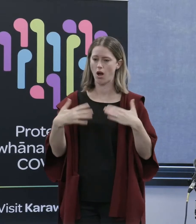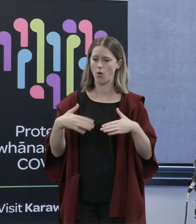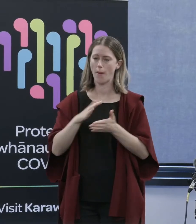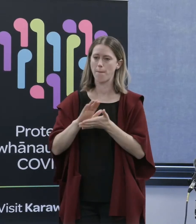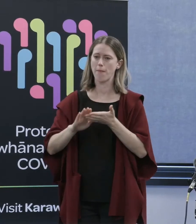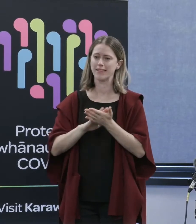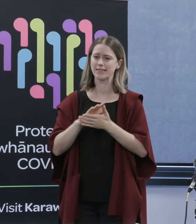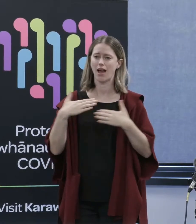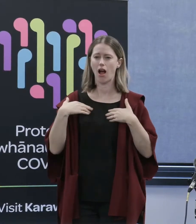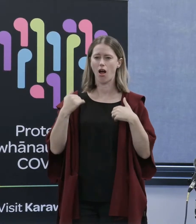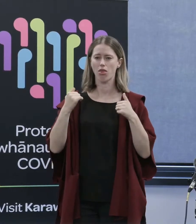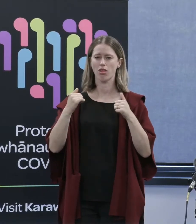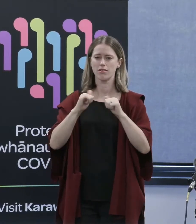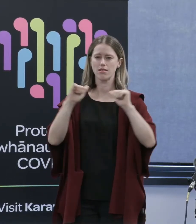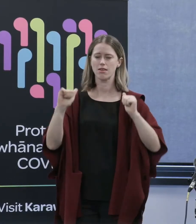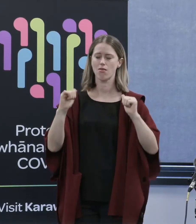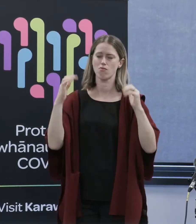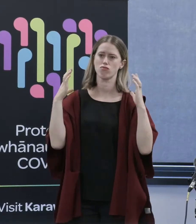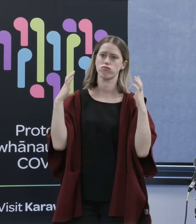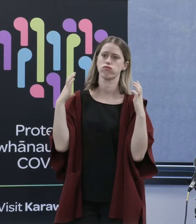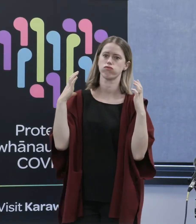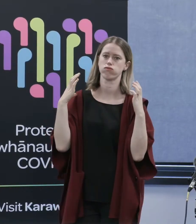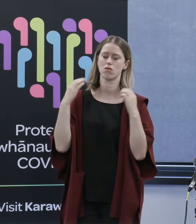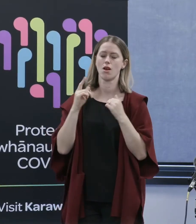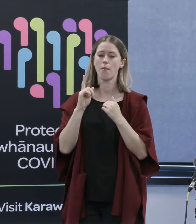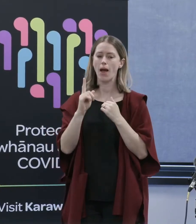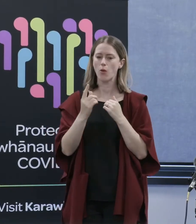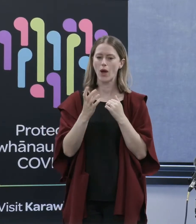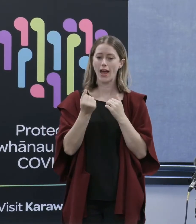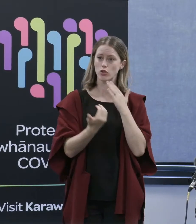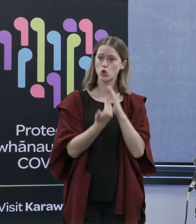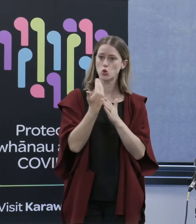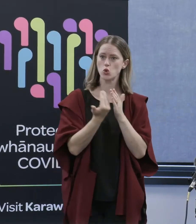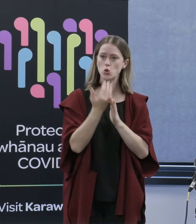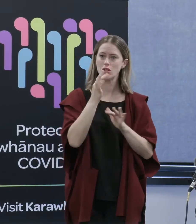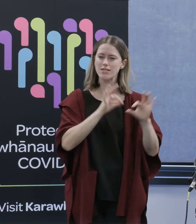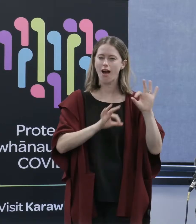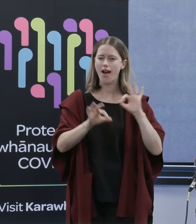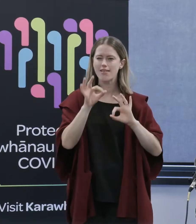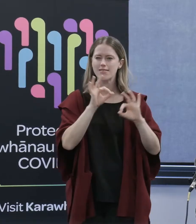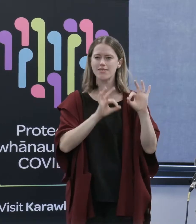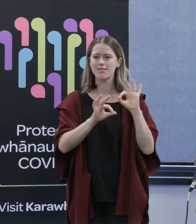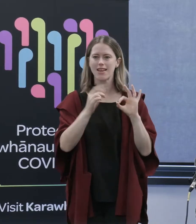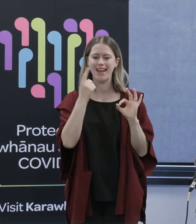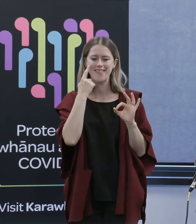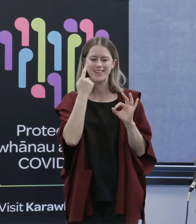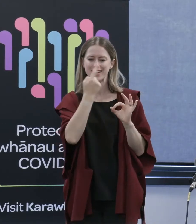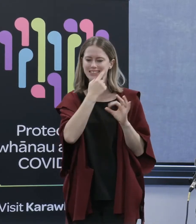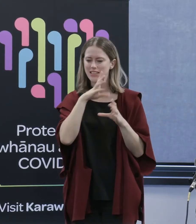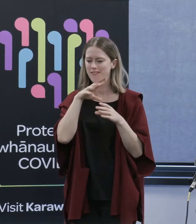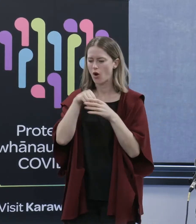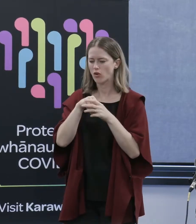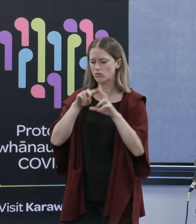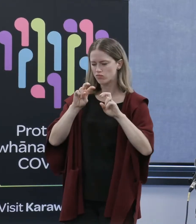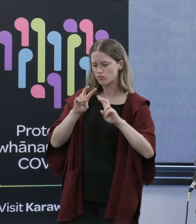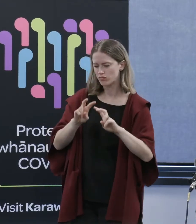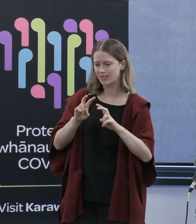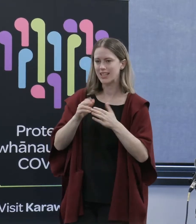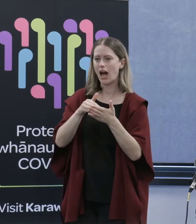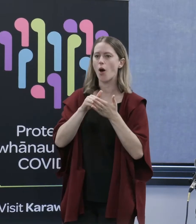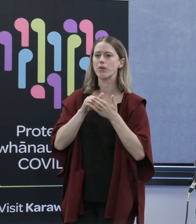our public health system, but our continuous science and evidence-led response has been critical to our successes to